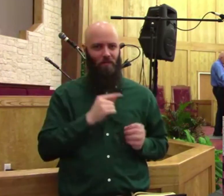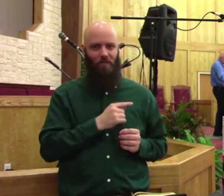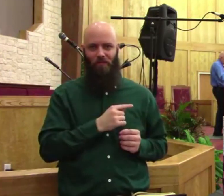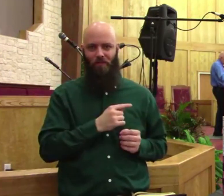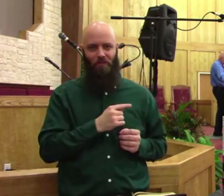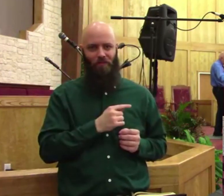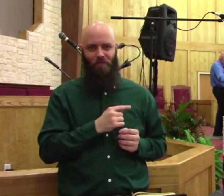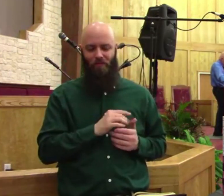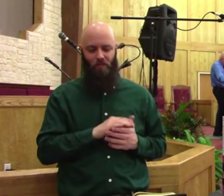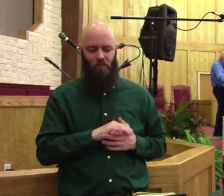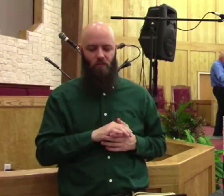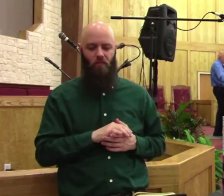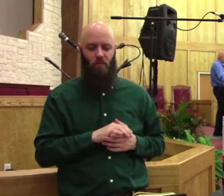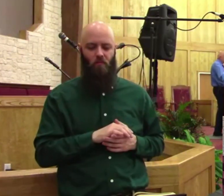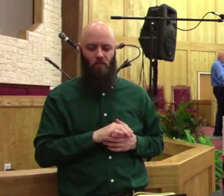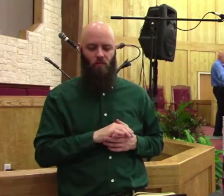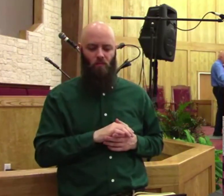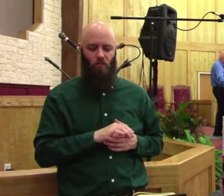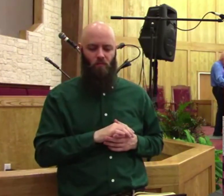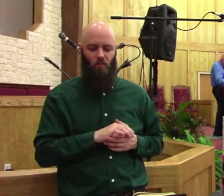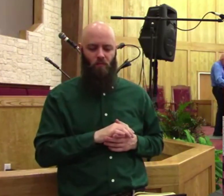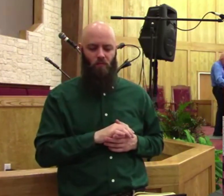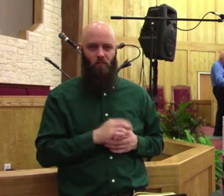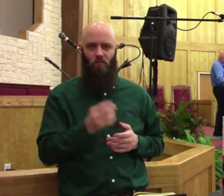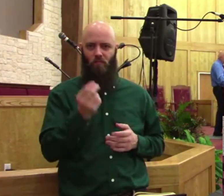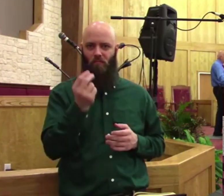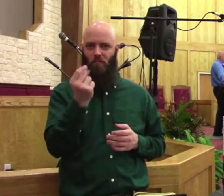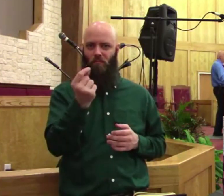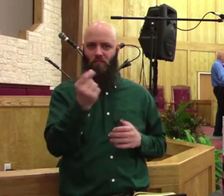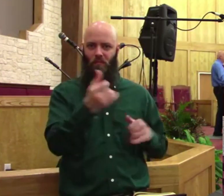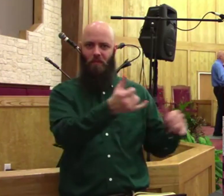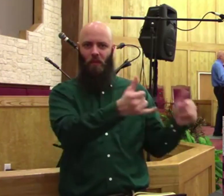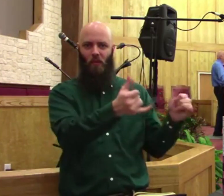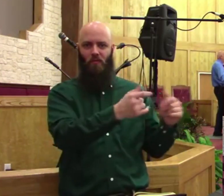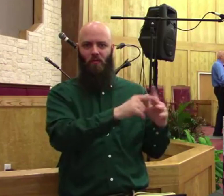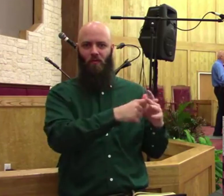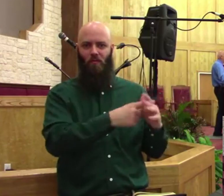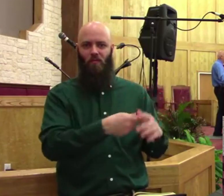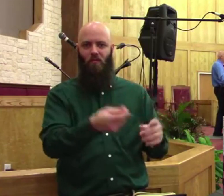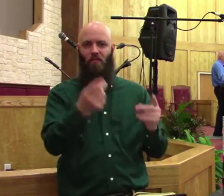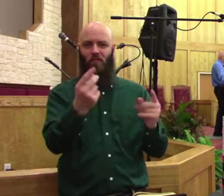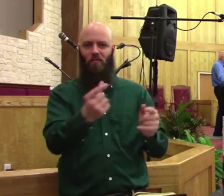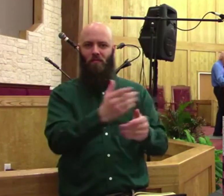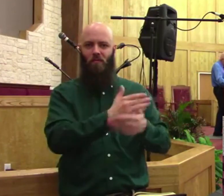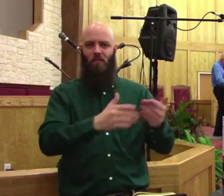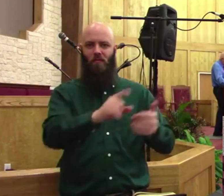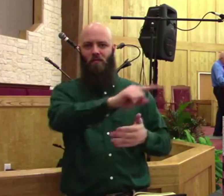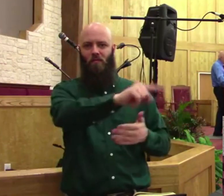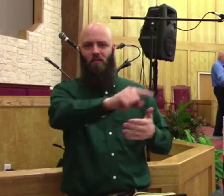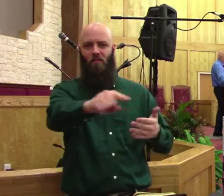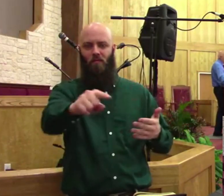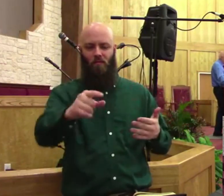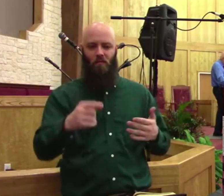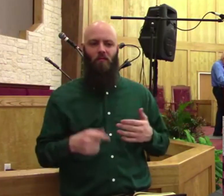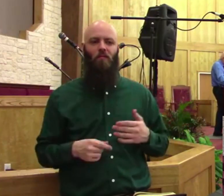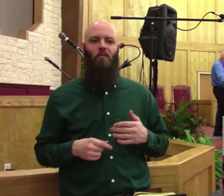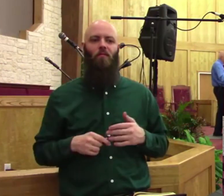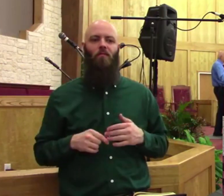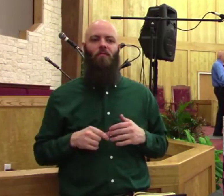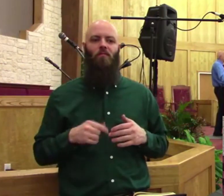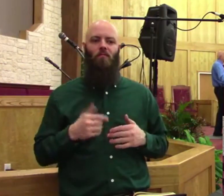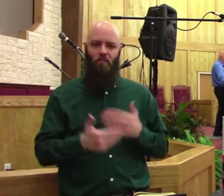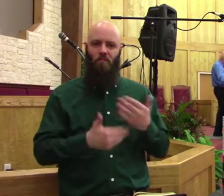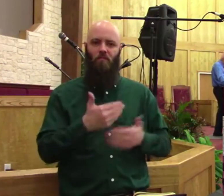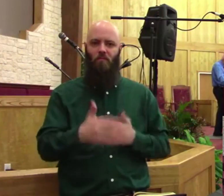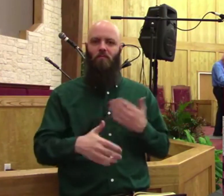We're thrust immediately into this party, and immediately the hand of God comes and writes on the wall, and